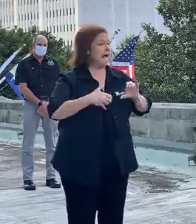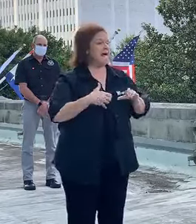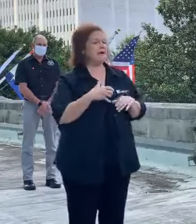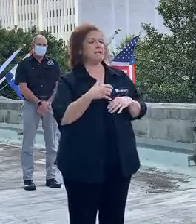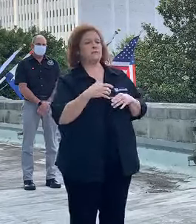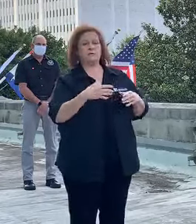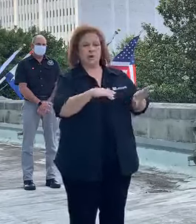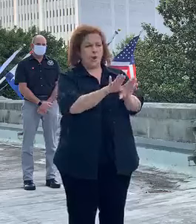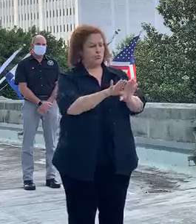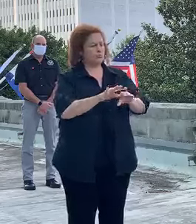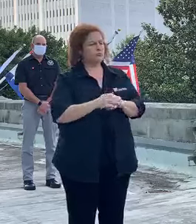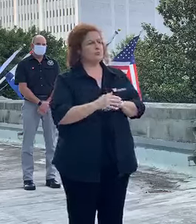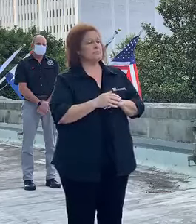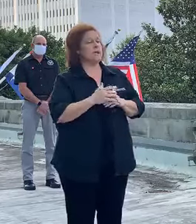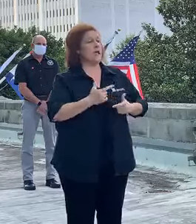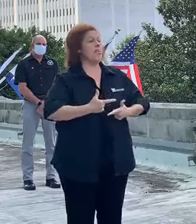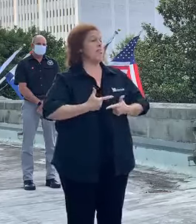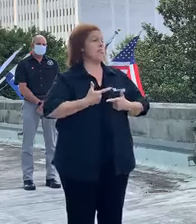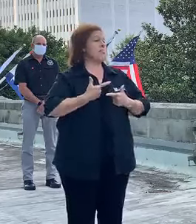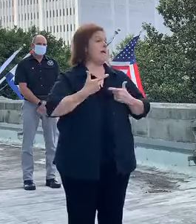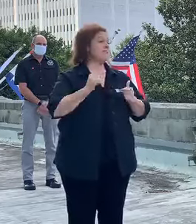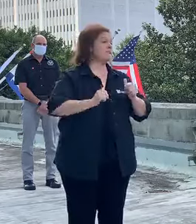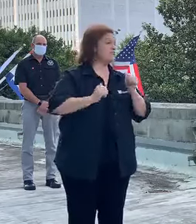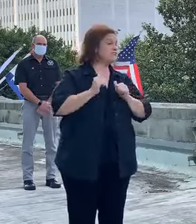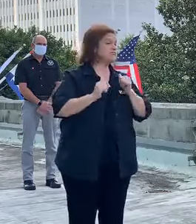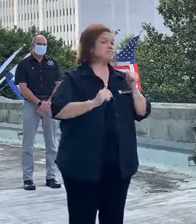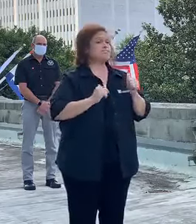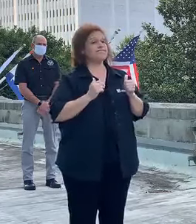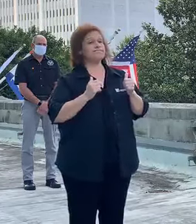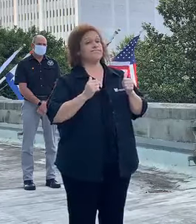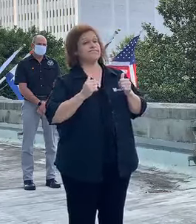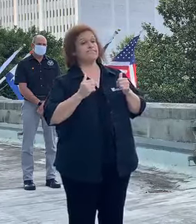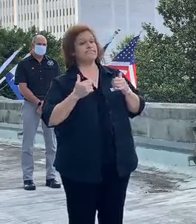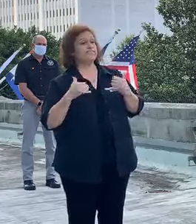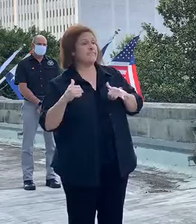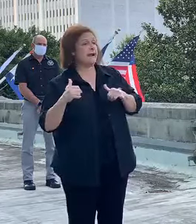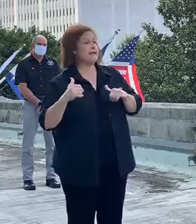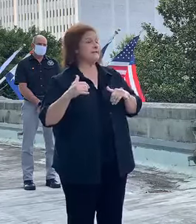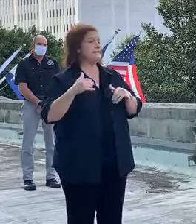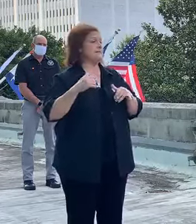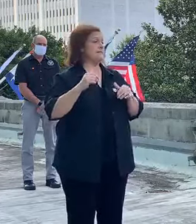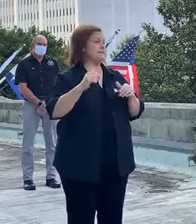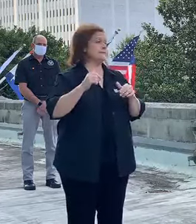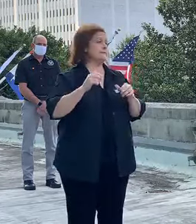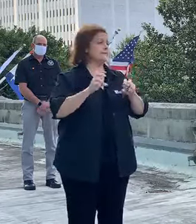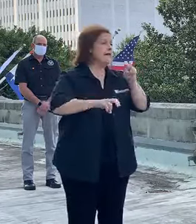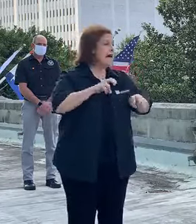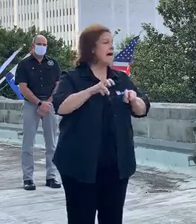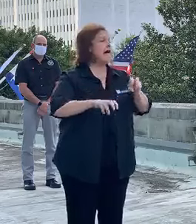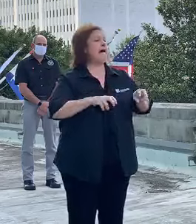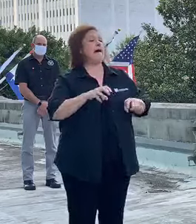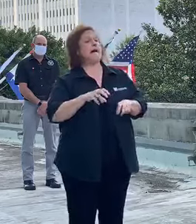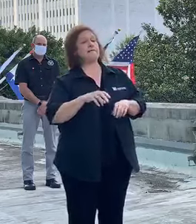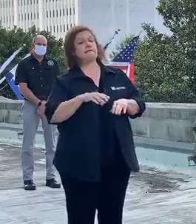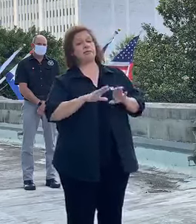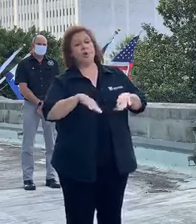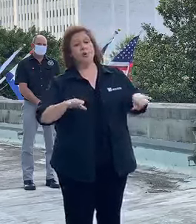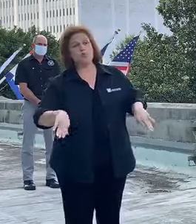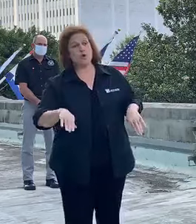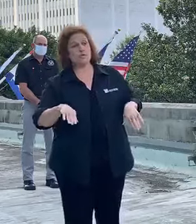closed. Live entertainment, amusement, and event venues closed. The Children's